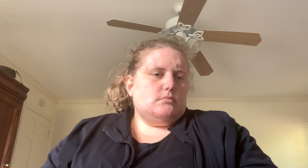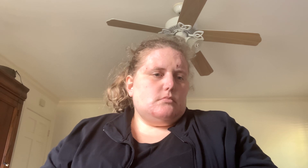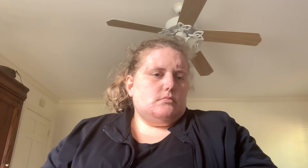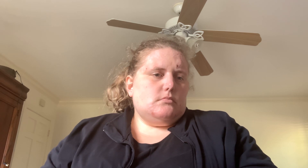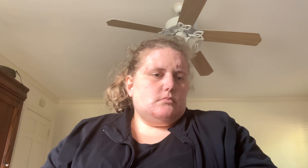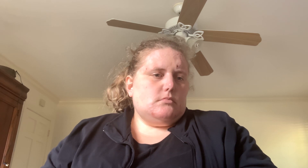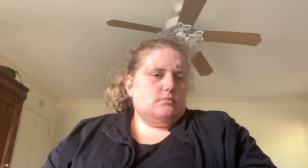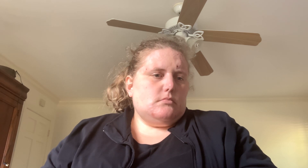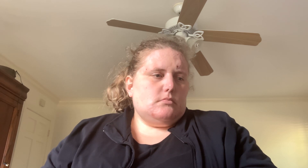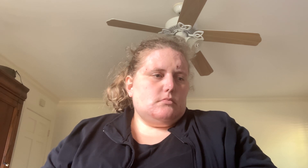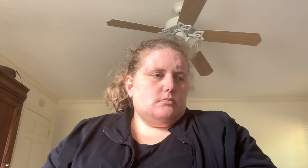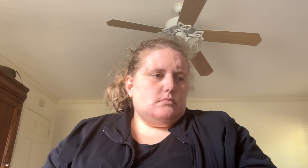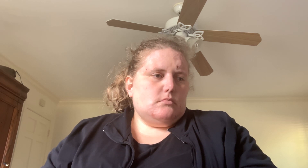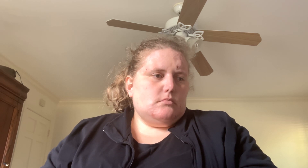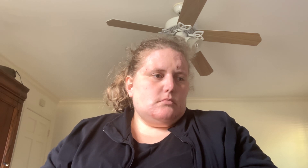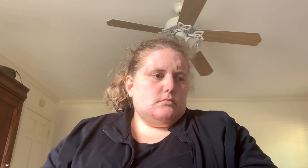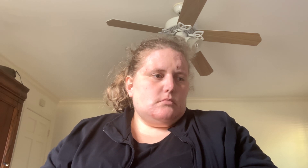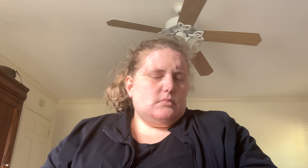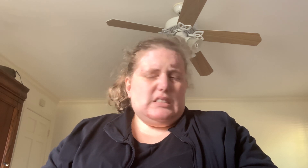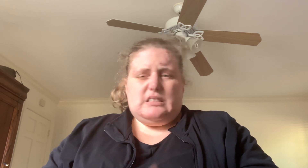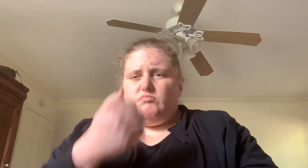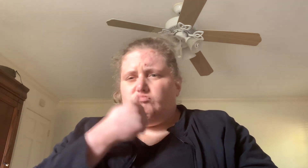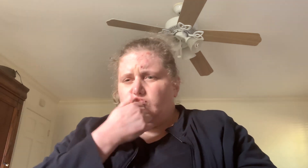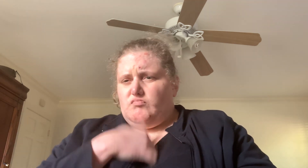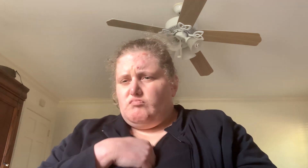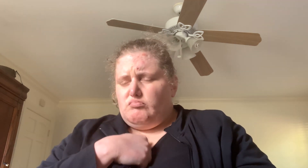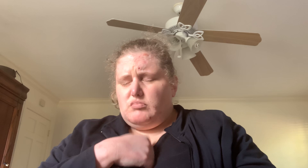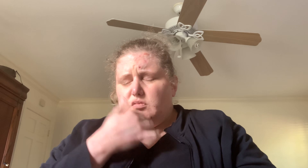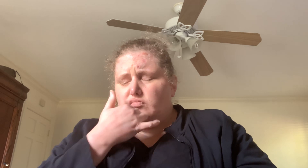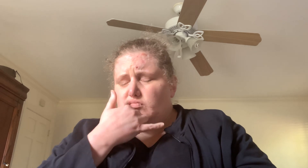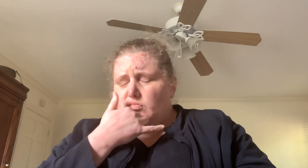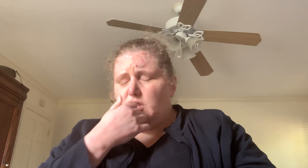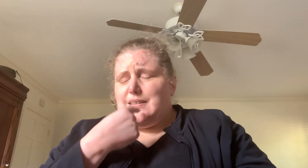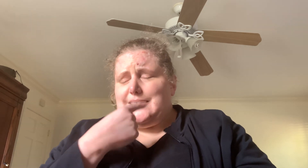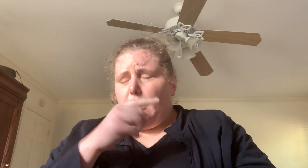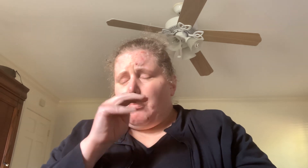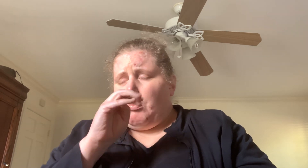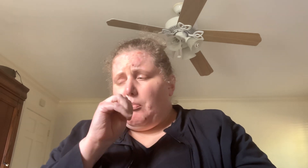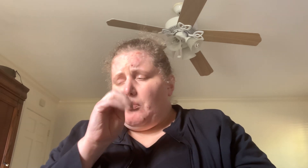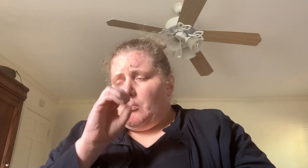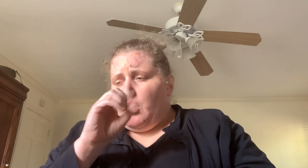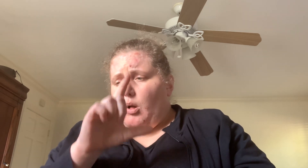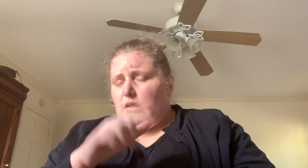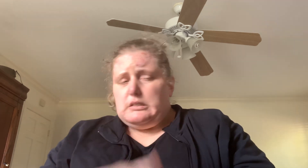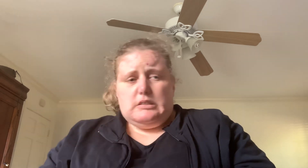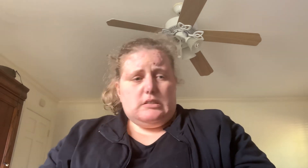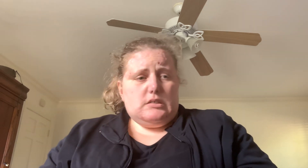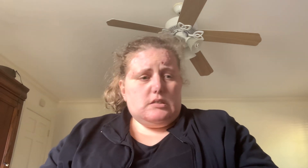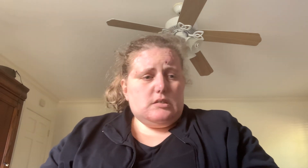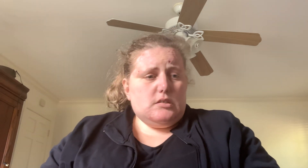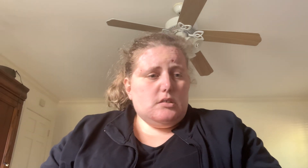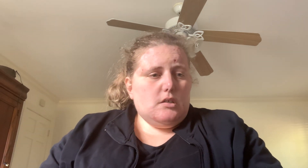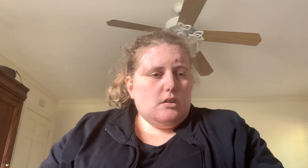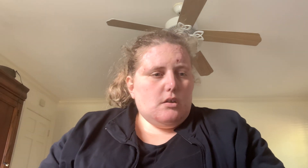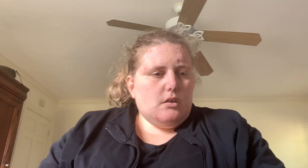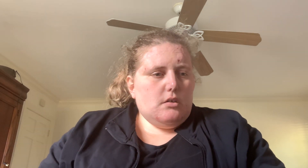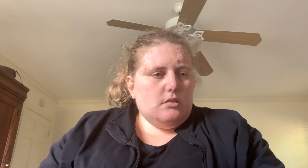sorry, and I said that completely wrong. I'm just going to rewind and fix that. So if we want to know